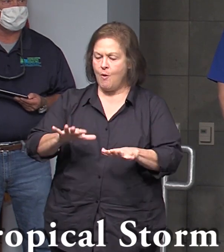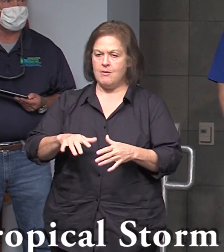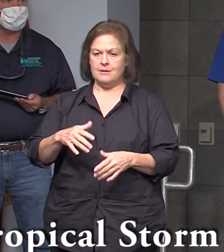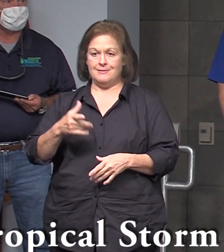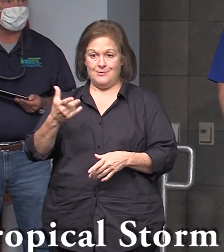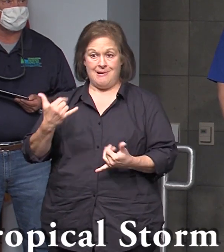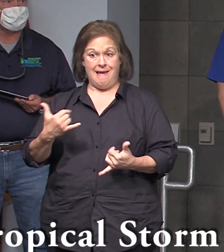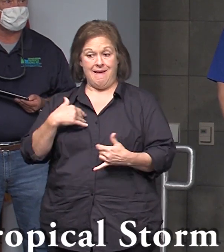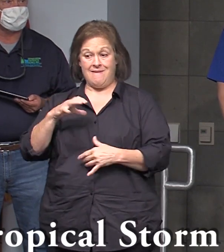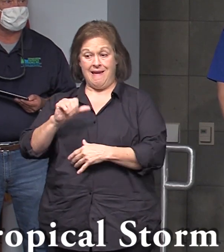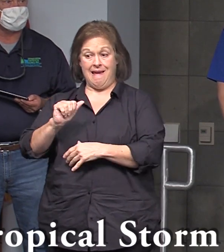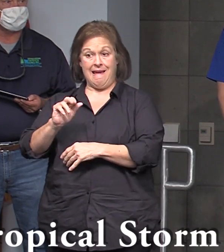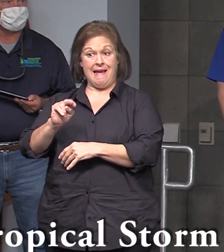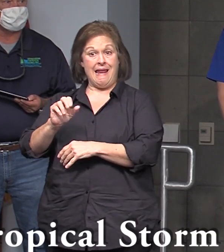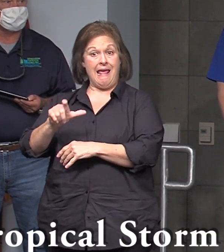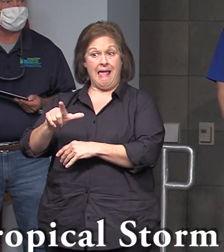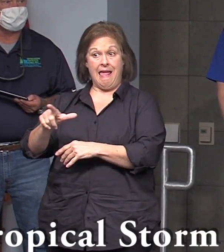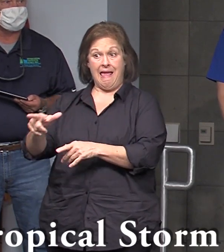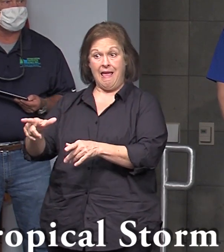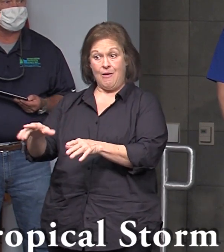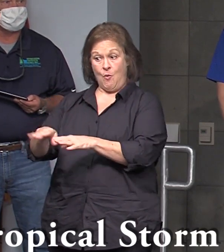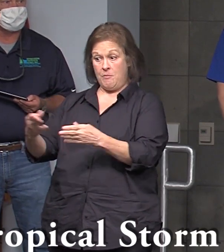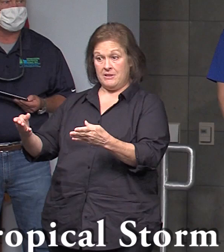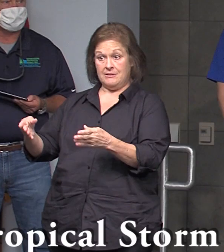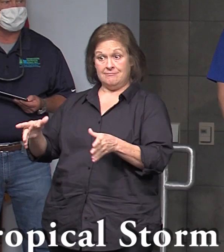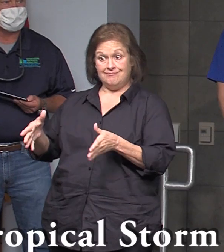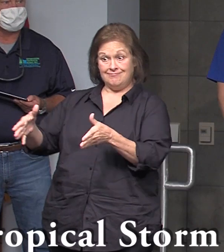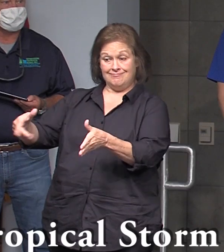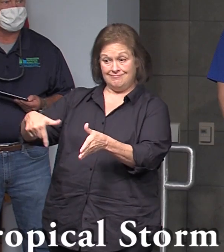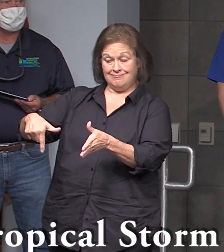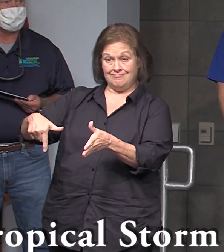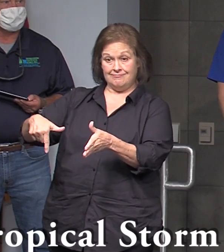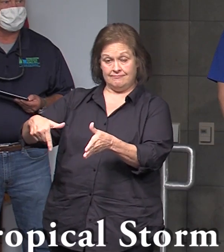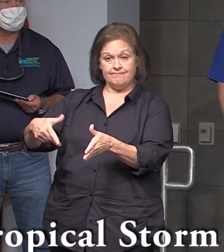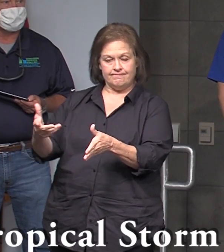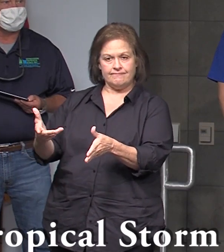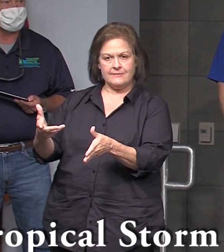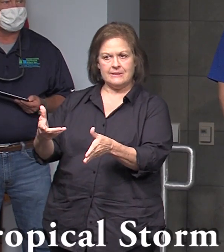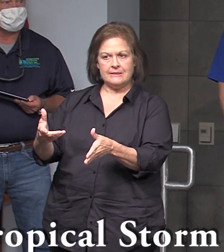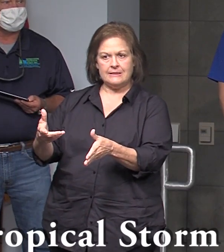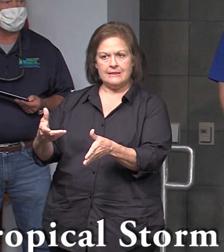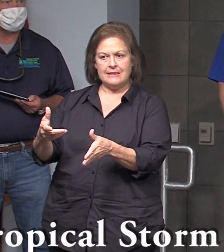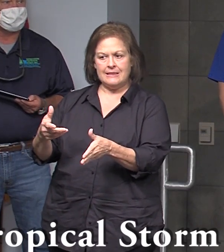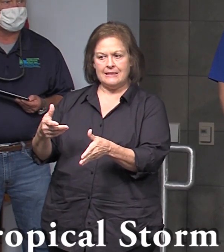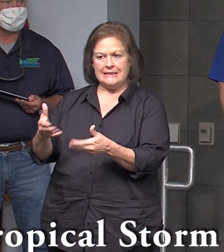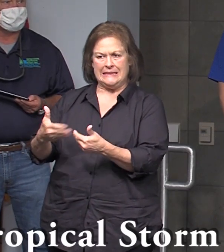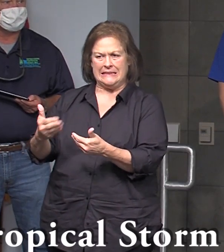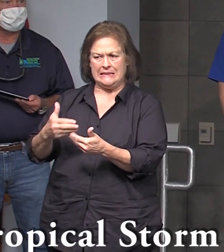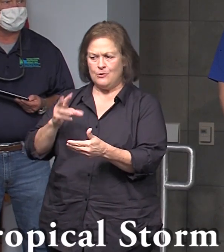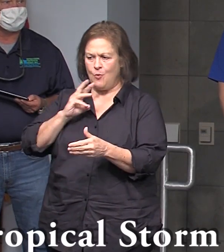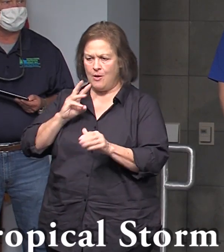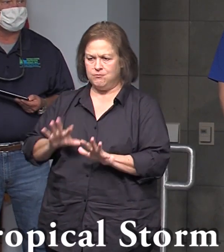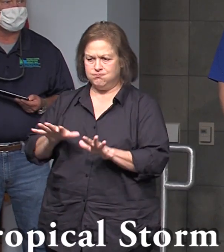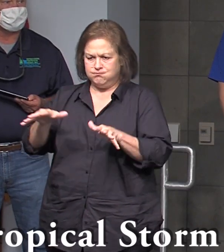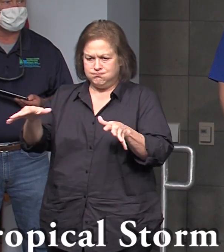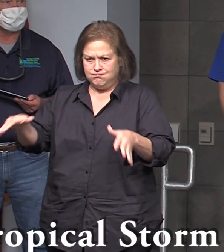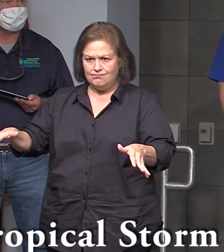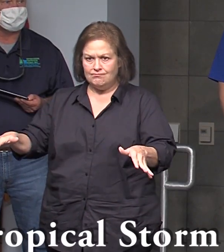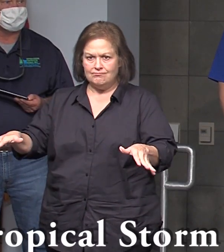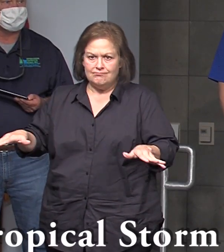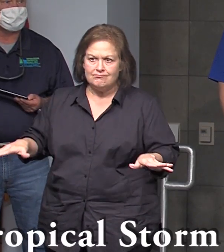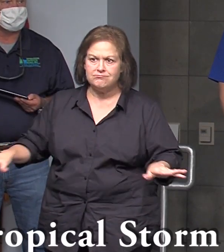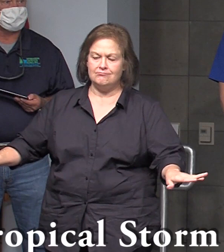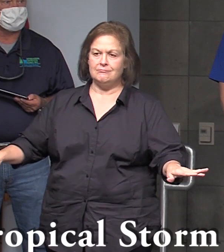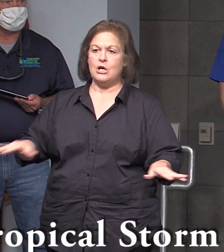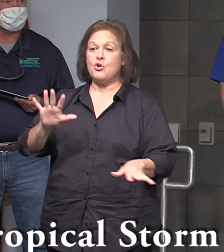many open canals in Jefferson Parish. It is a deadly situation to have. It doesn't take a lot for your car to have all wheels get off the road, and